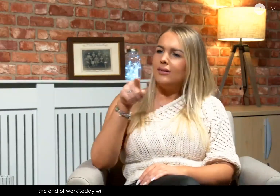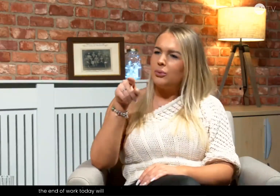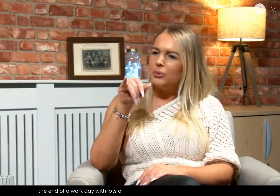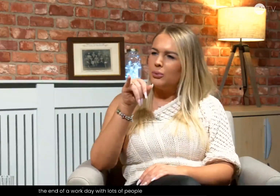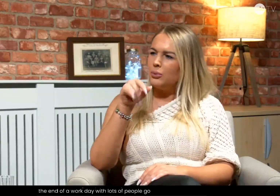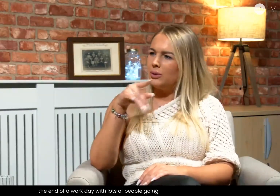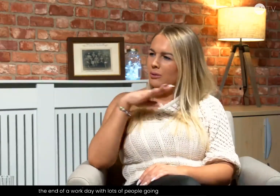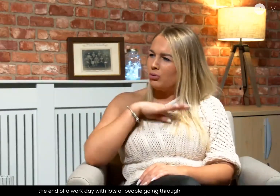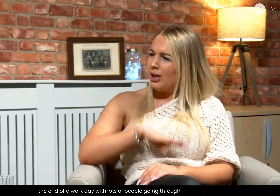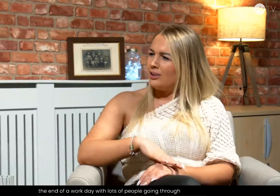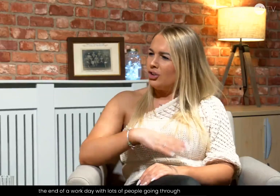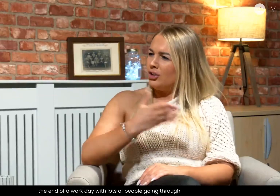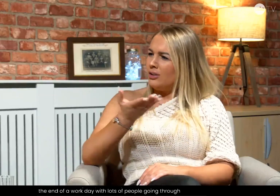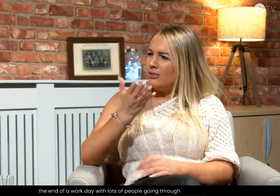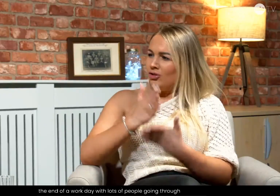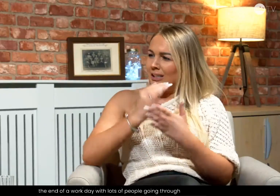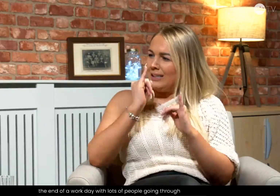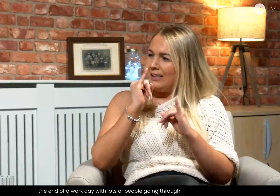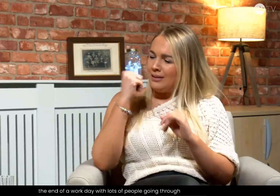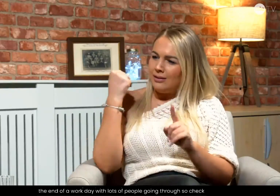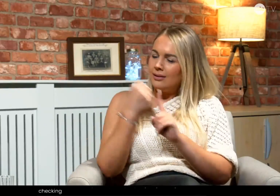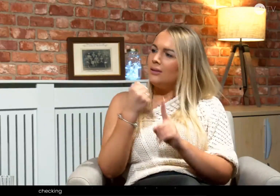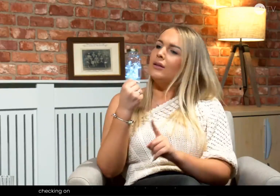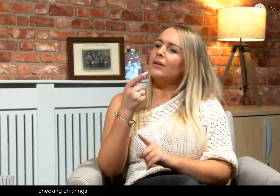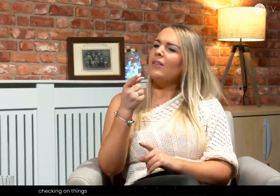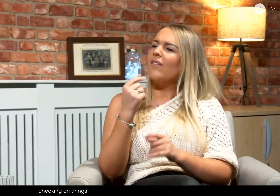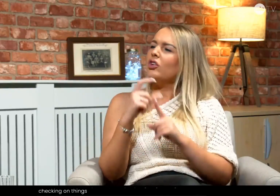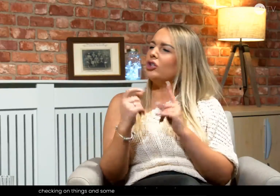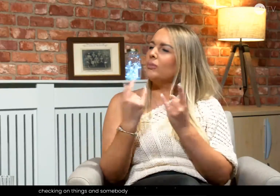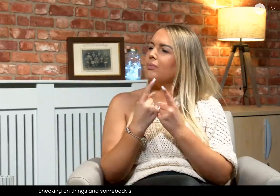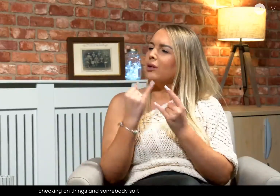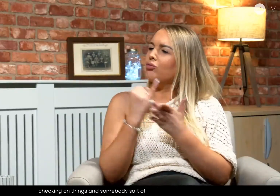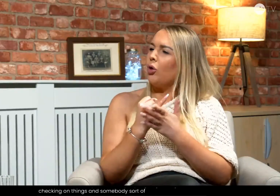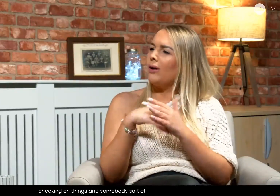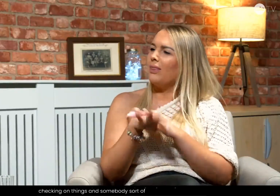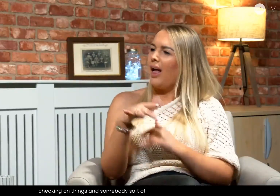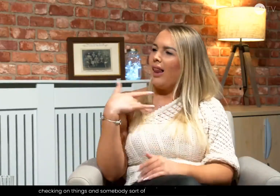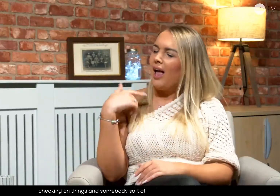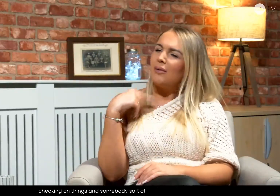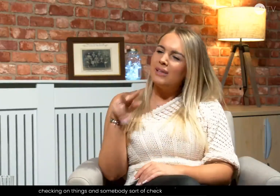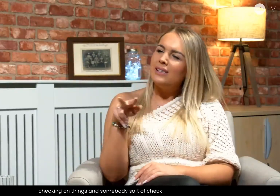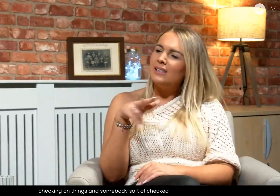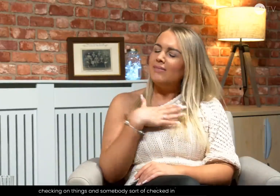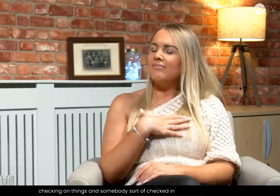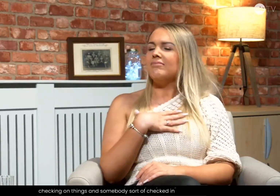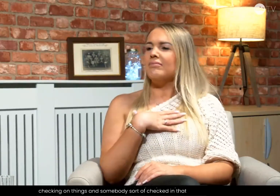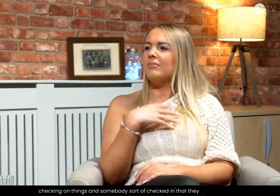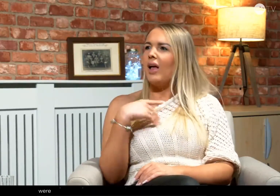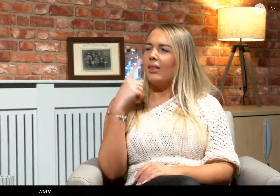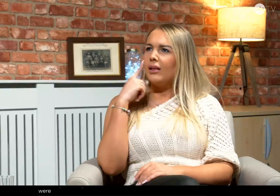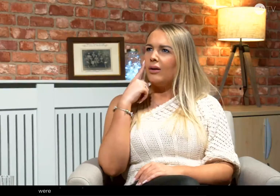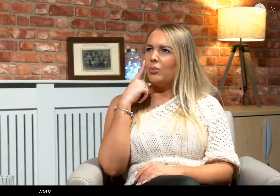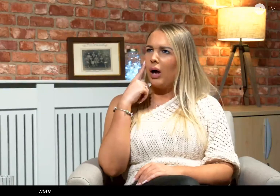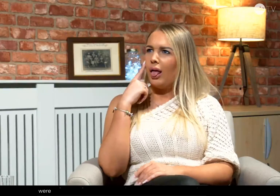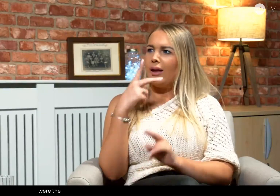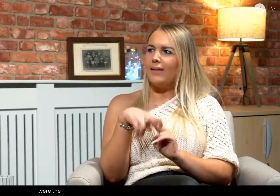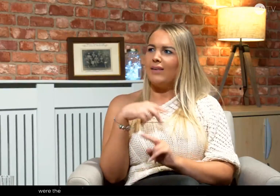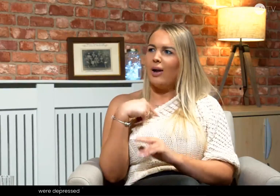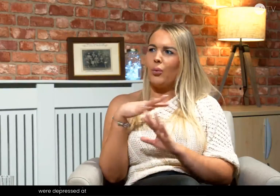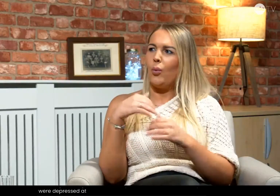sort of checking on things, and somebody sort of checked in that they were depressed that something was wrong in their life.